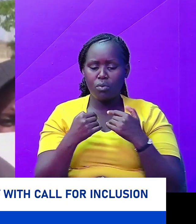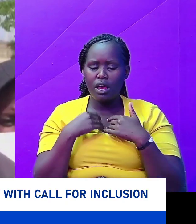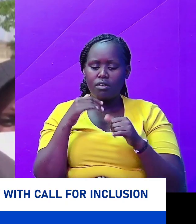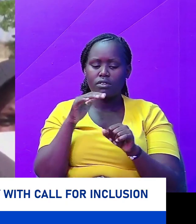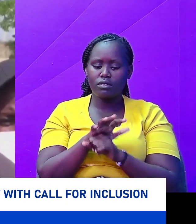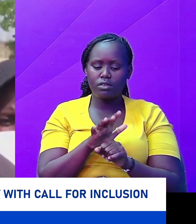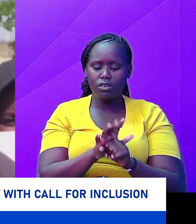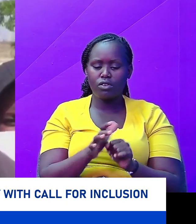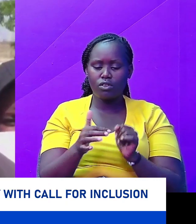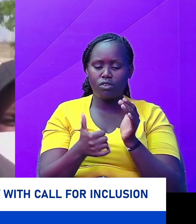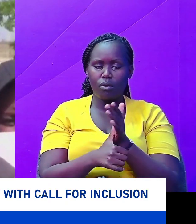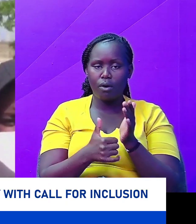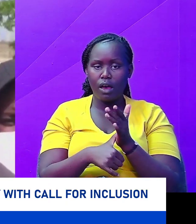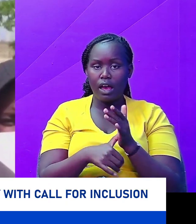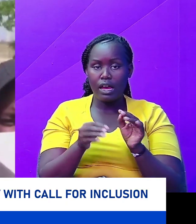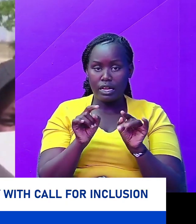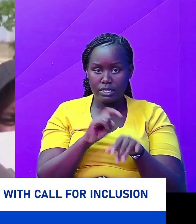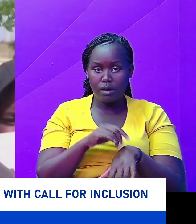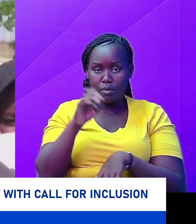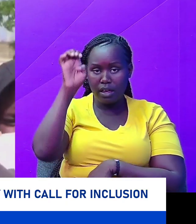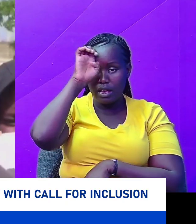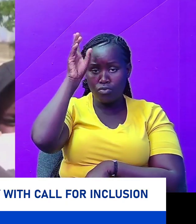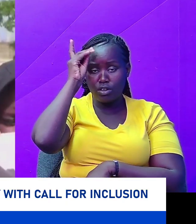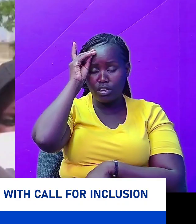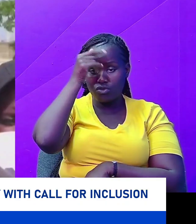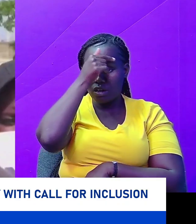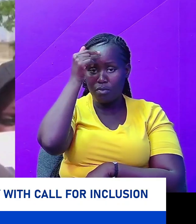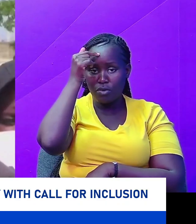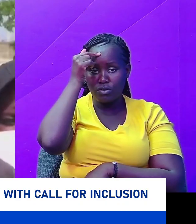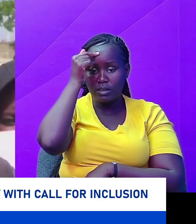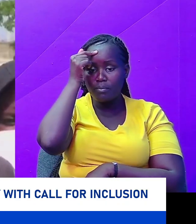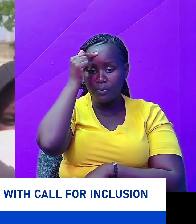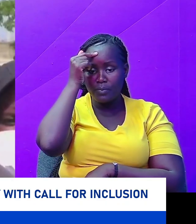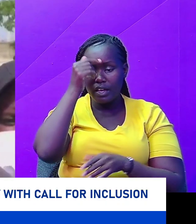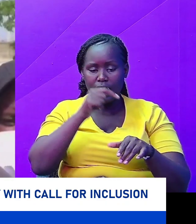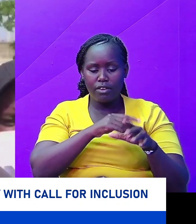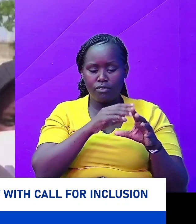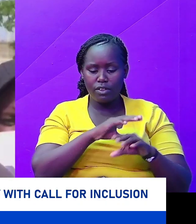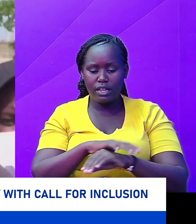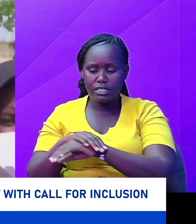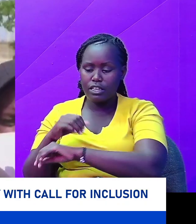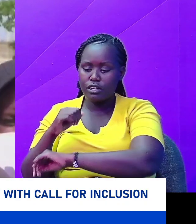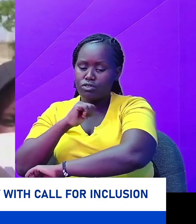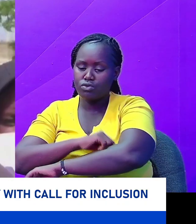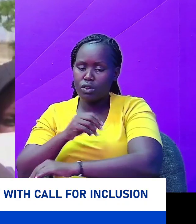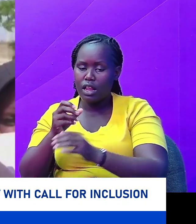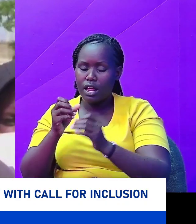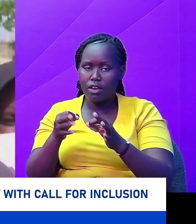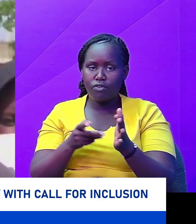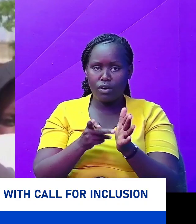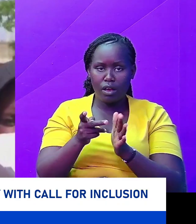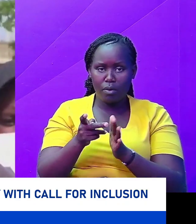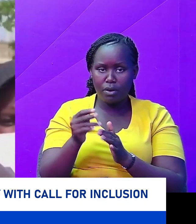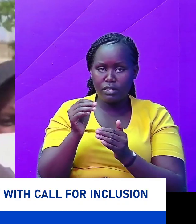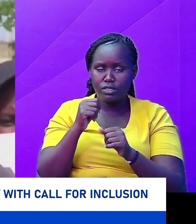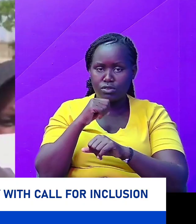kwa masomo wako na shida pia, kwa sababu wakipelekwa shule kwanza wakilipa karo hawana usaidizi.